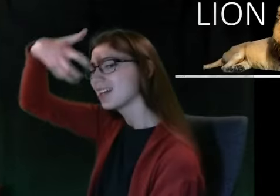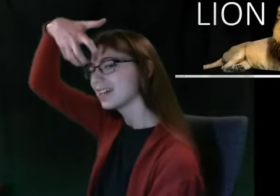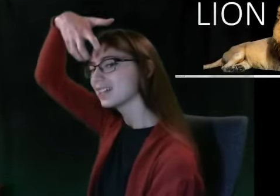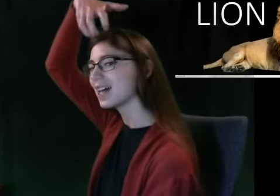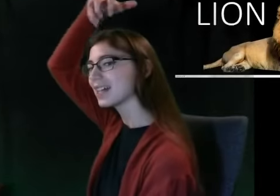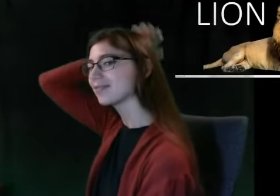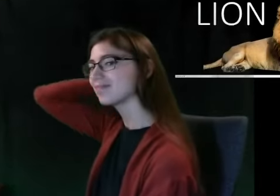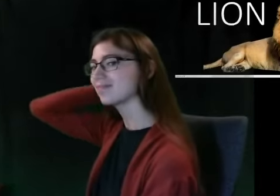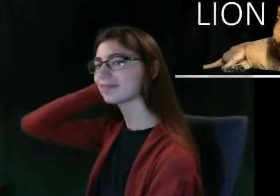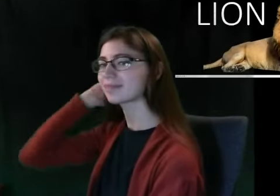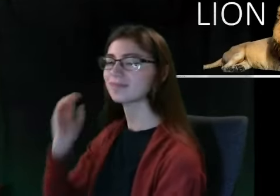Lion.